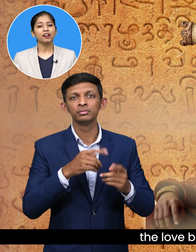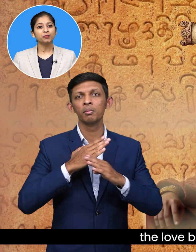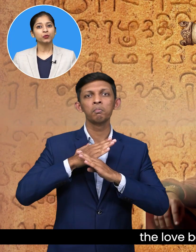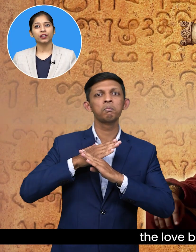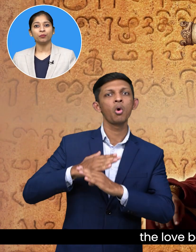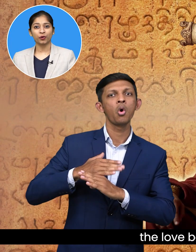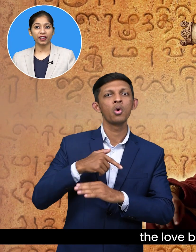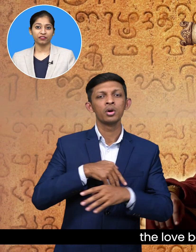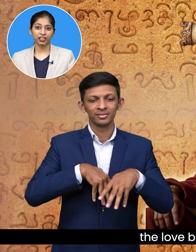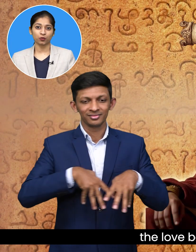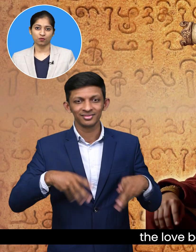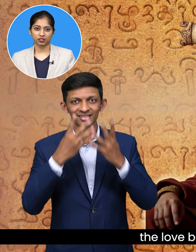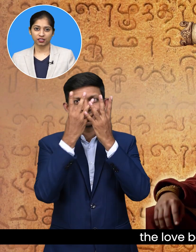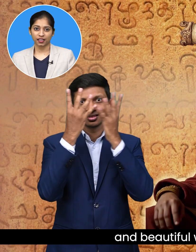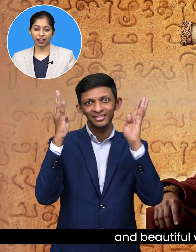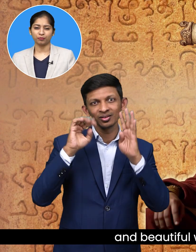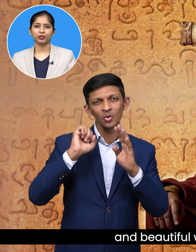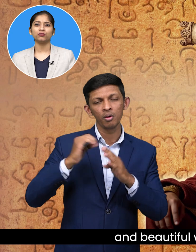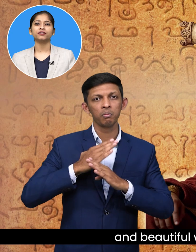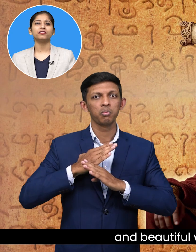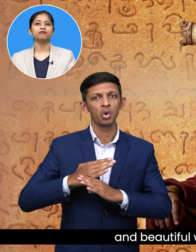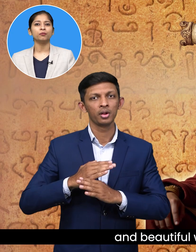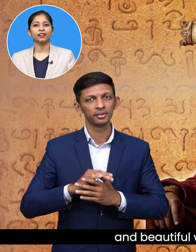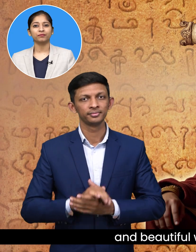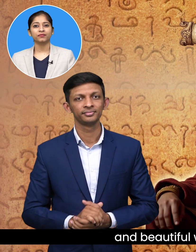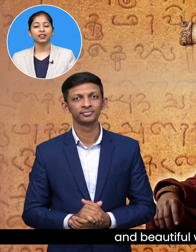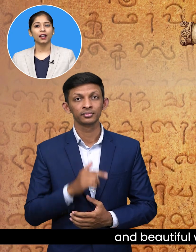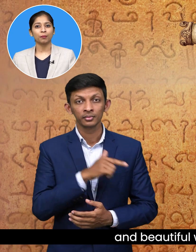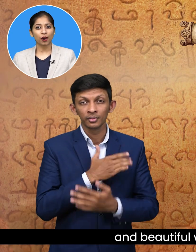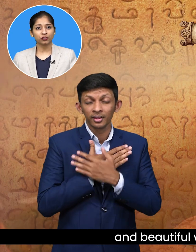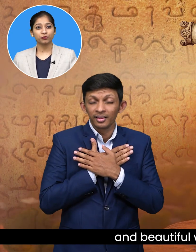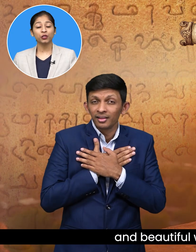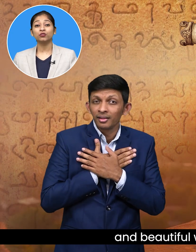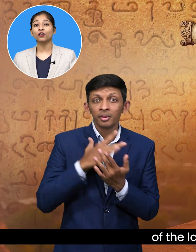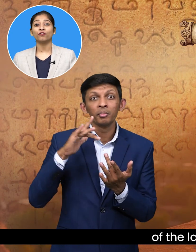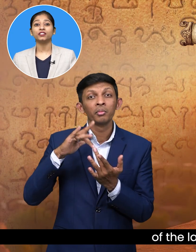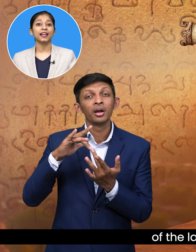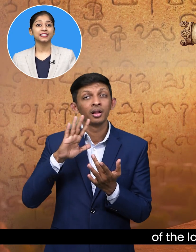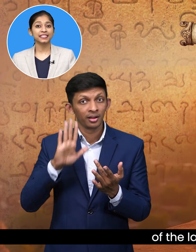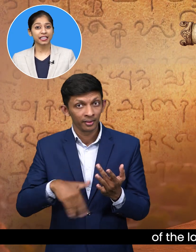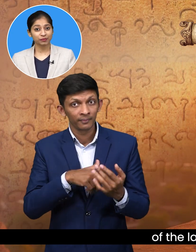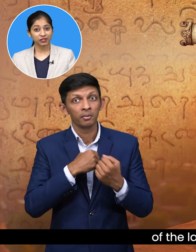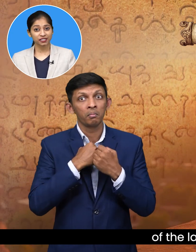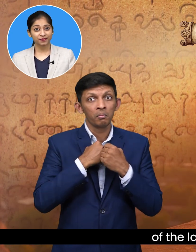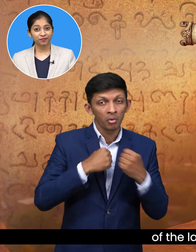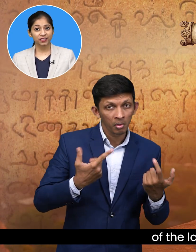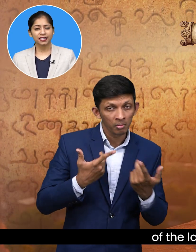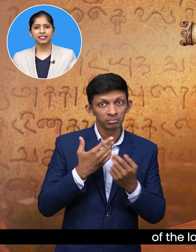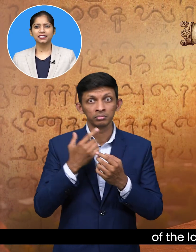The love between brave heroes and beautiful women, about the beauty of the